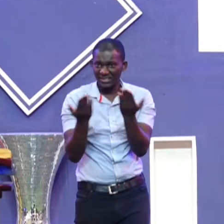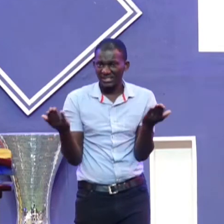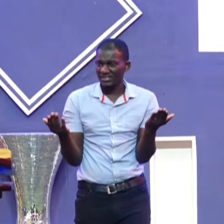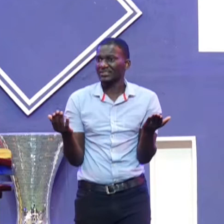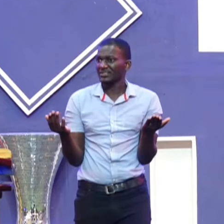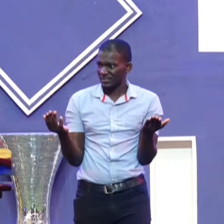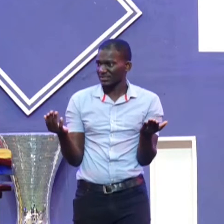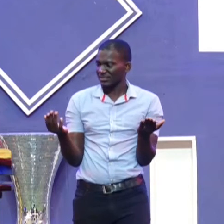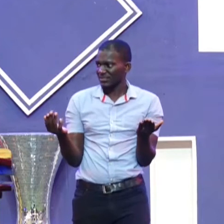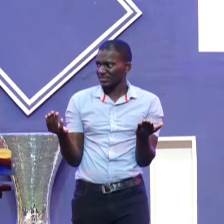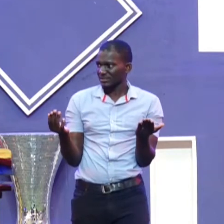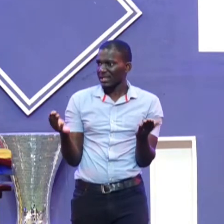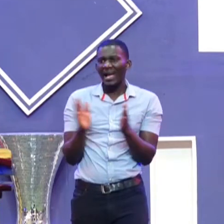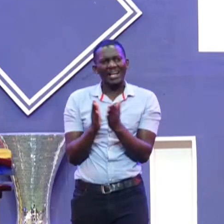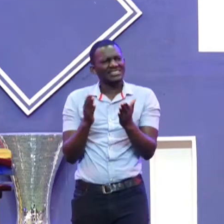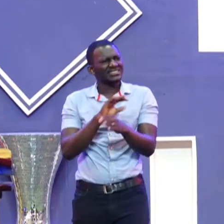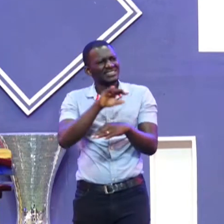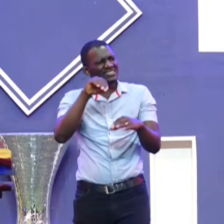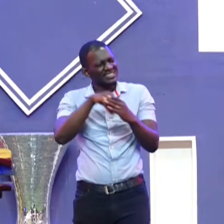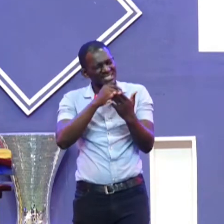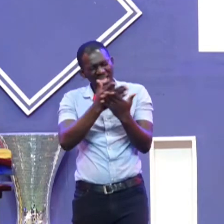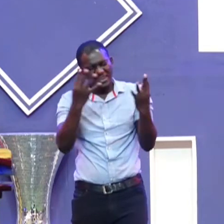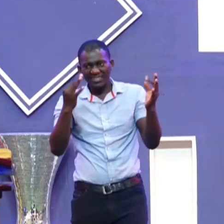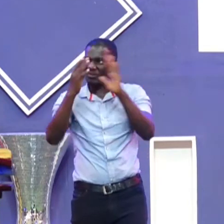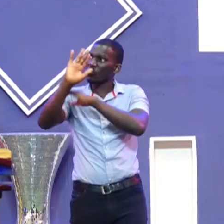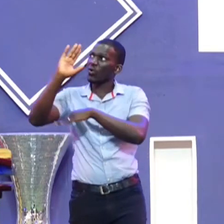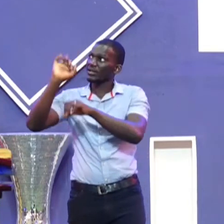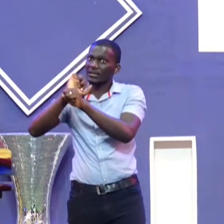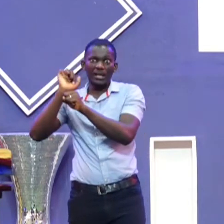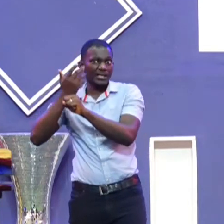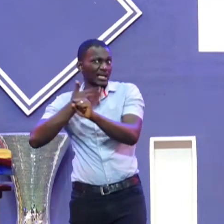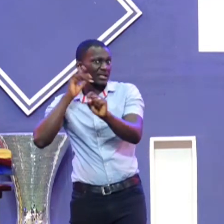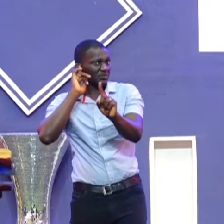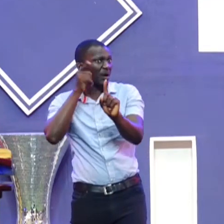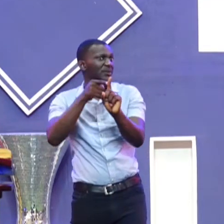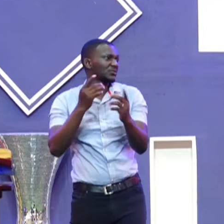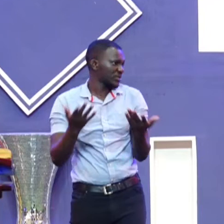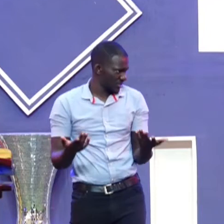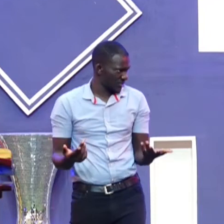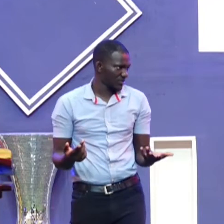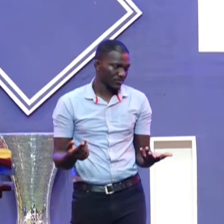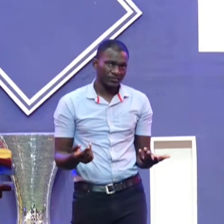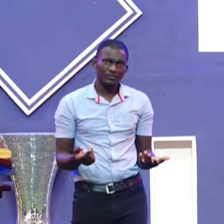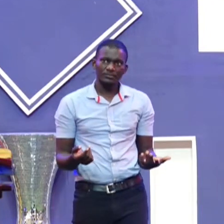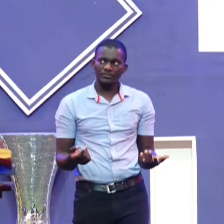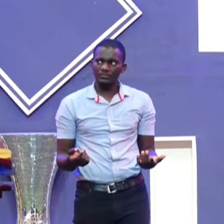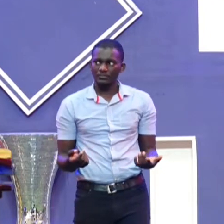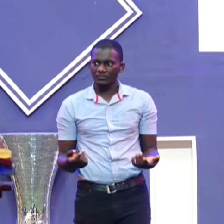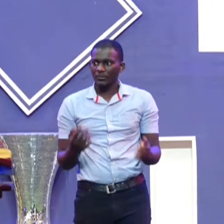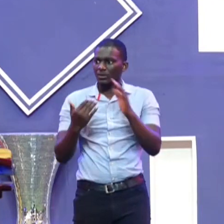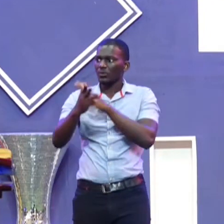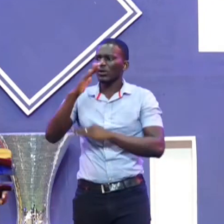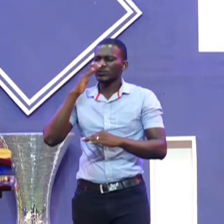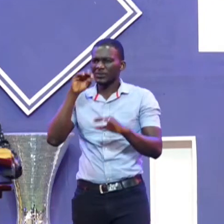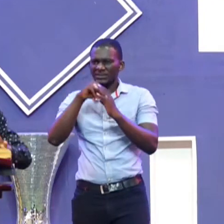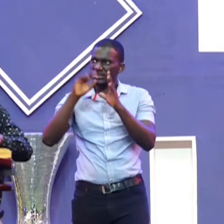unintentioned brethren. And the Lord intends to do whatever he does. Katonda wati wayogera mu